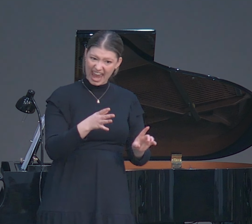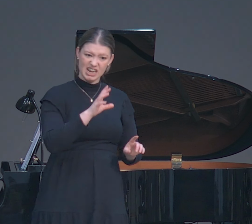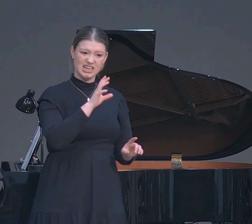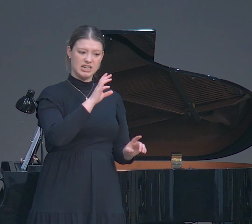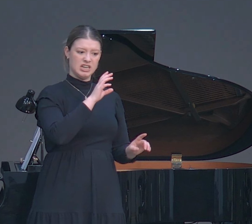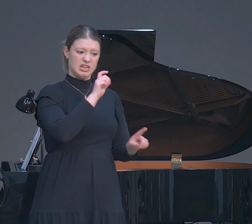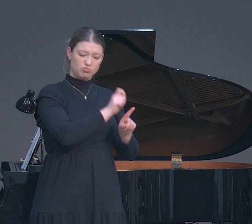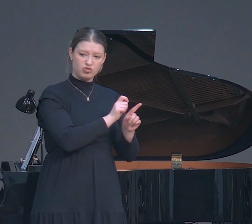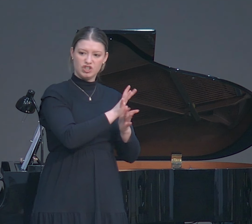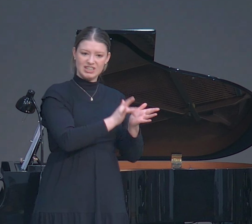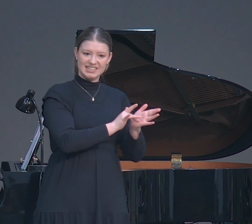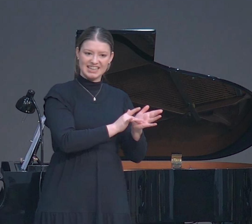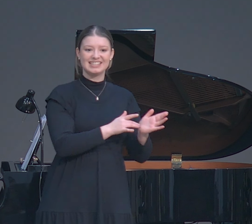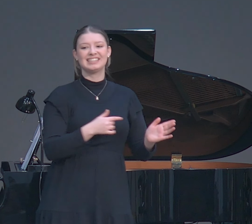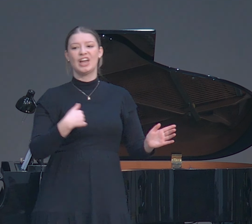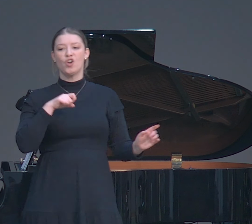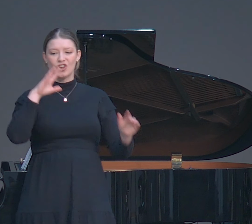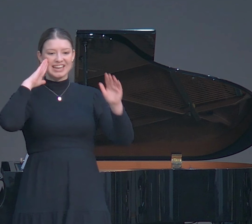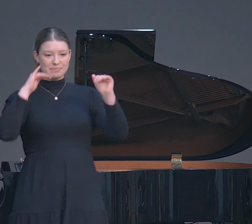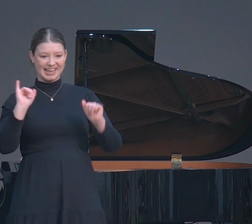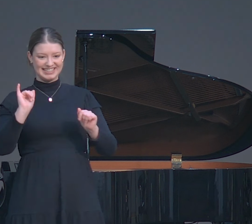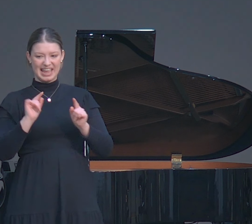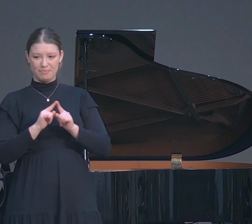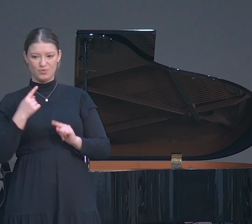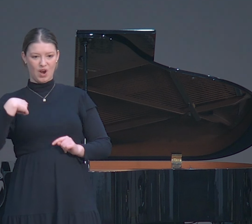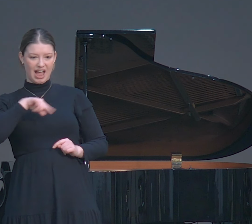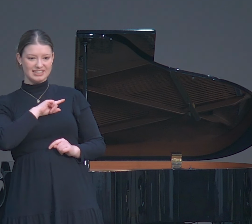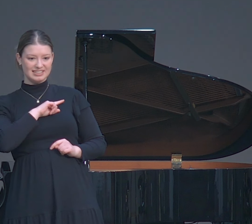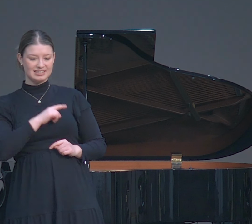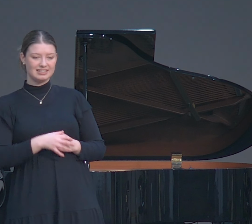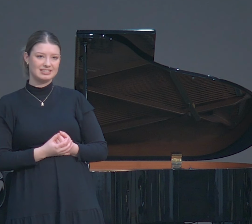Expect at minimum the same treatment Jesus received.